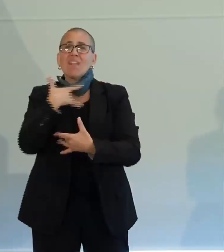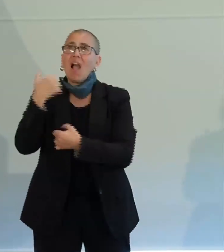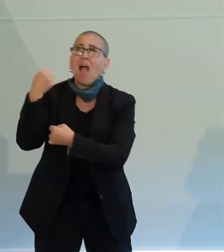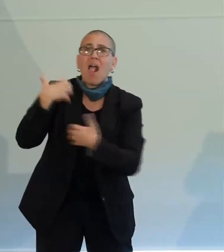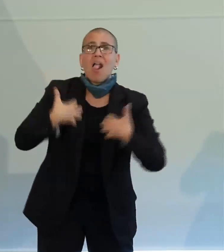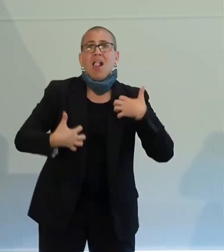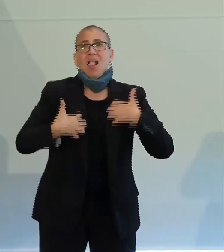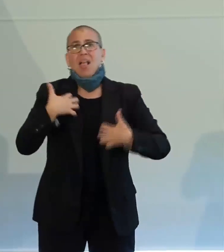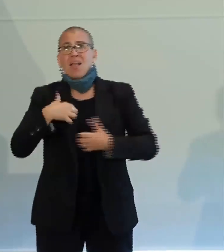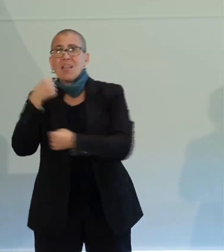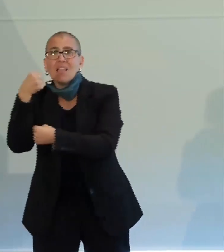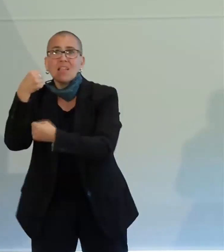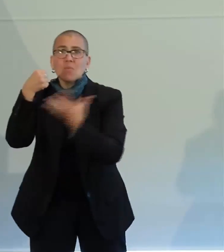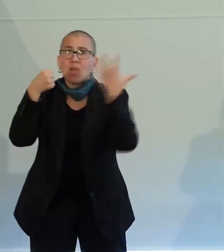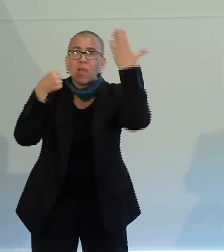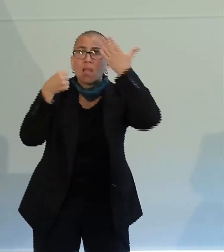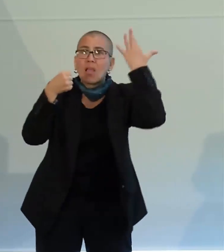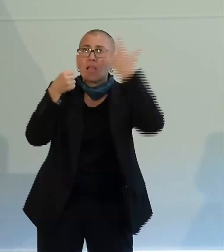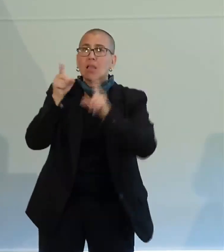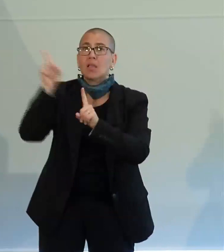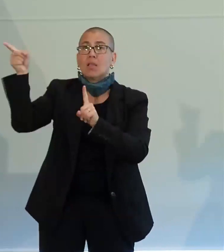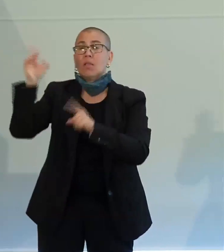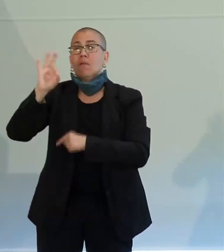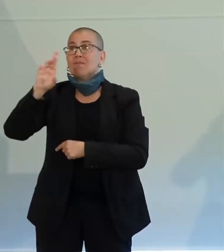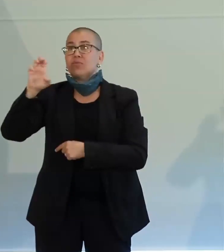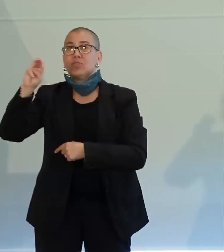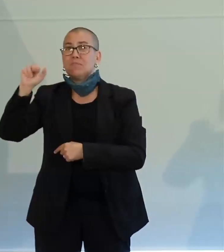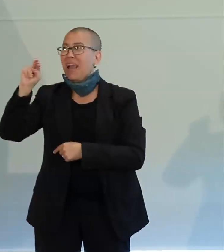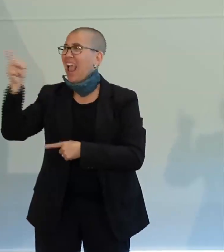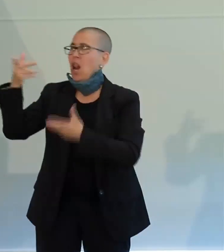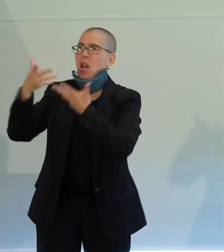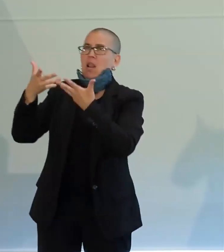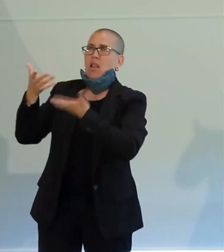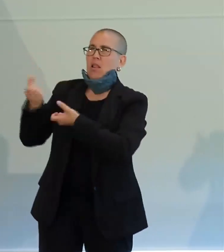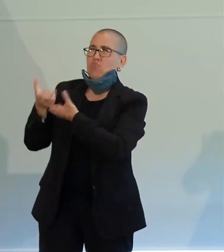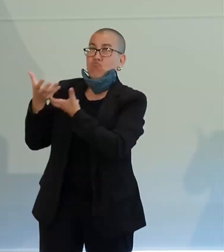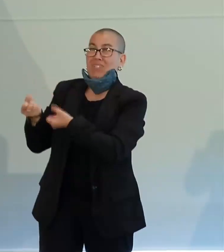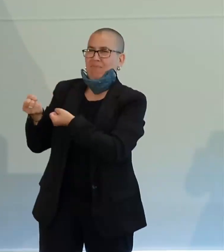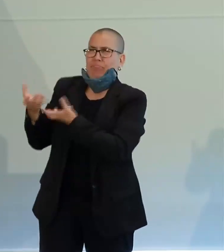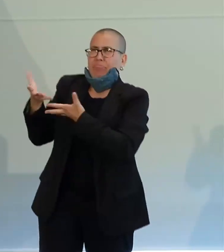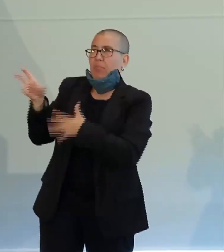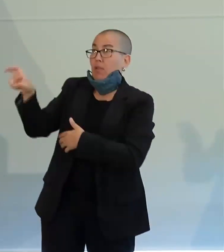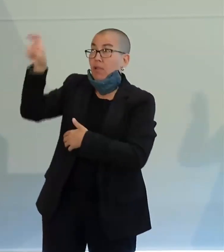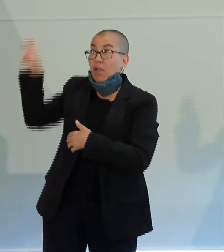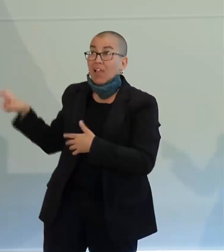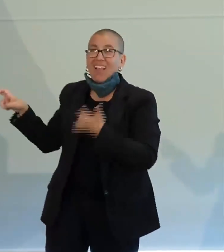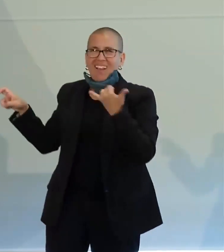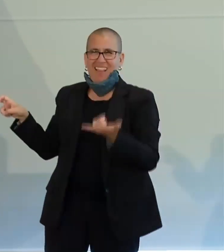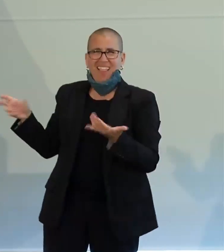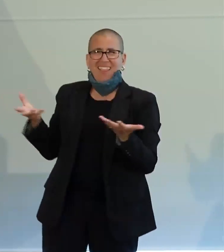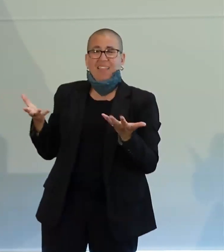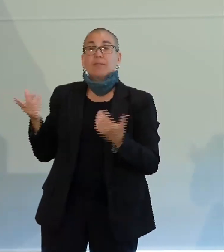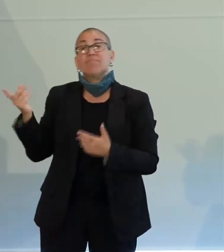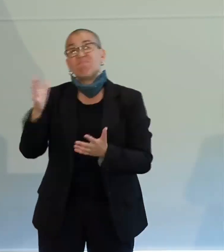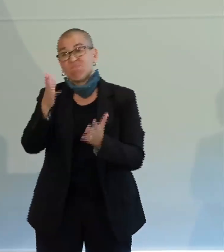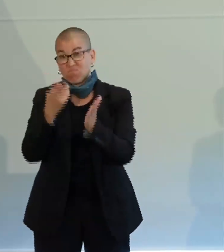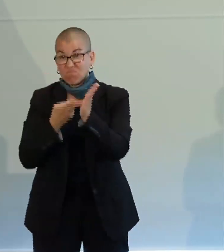Yeah, well, I mean, look, let me be honest here. I mean, our country has under-prosecuted these